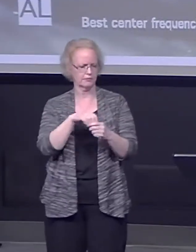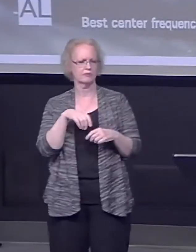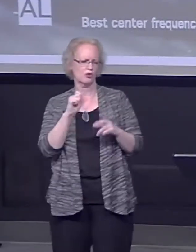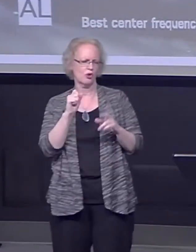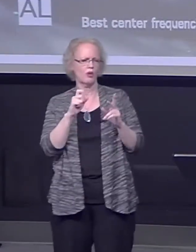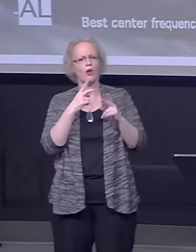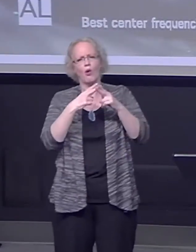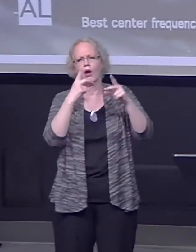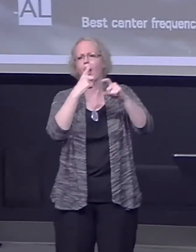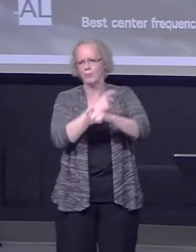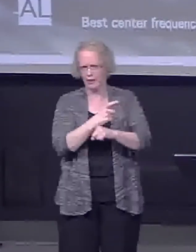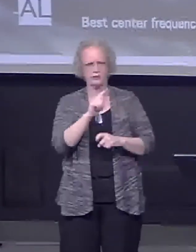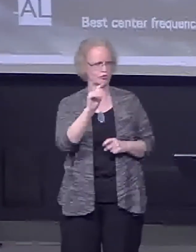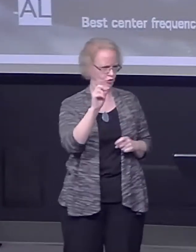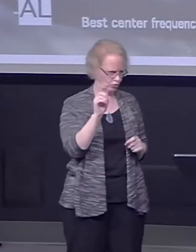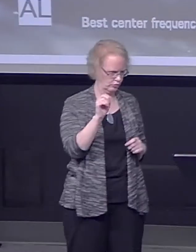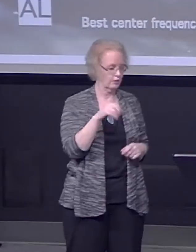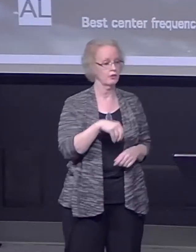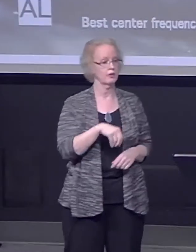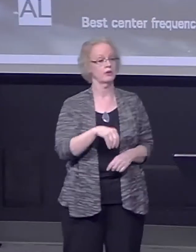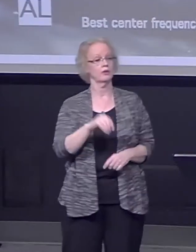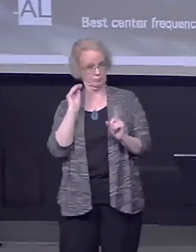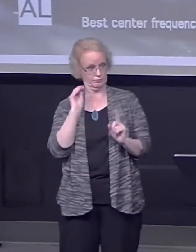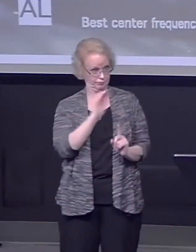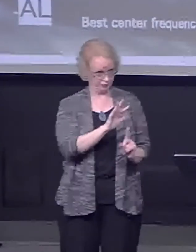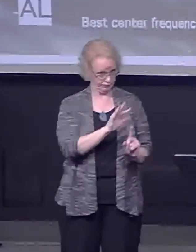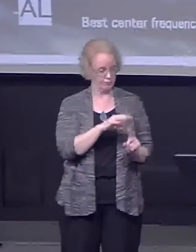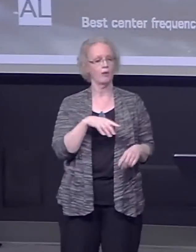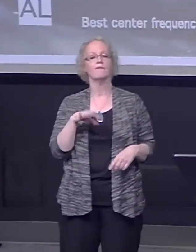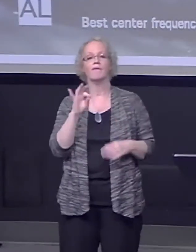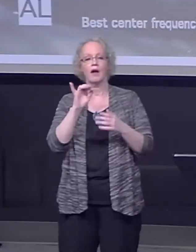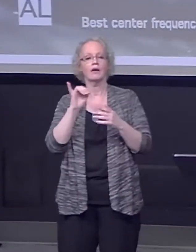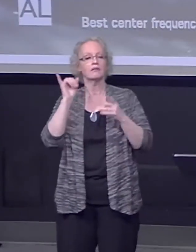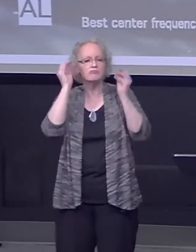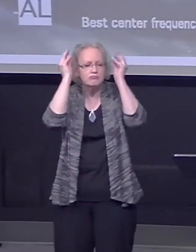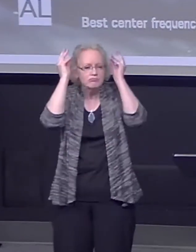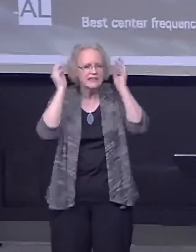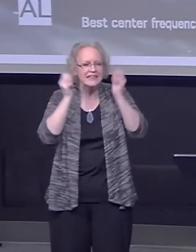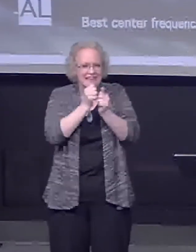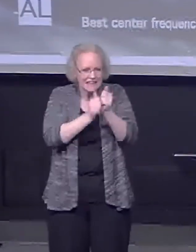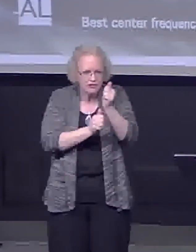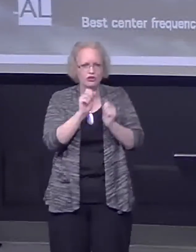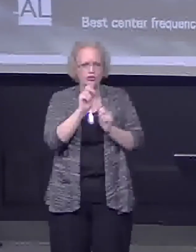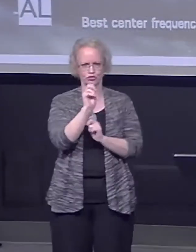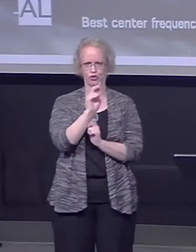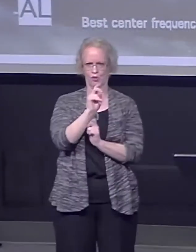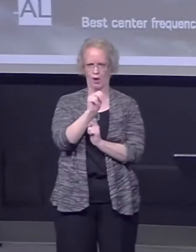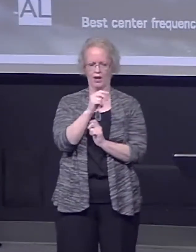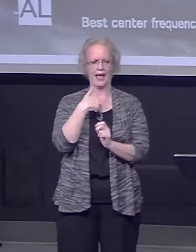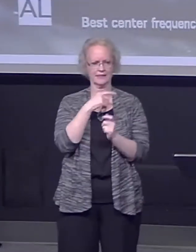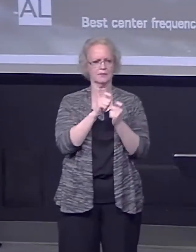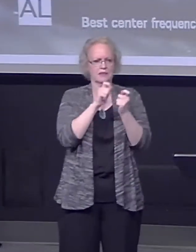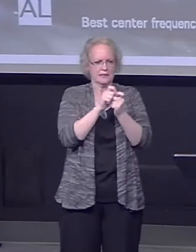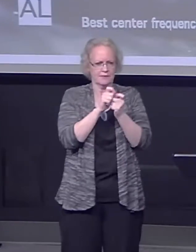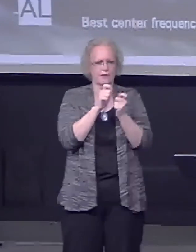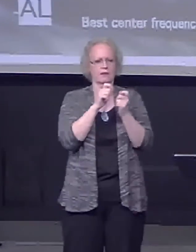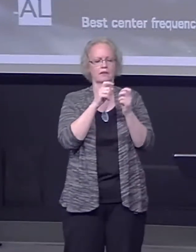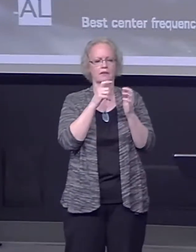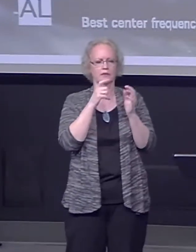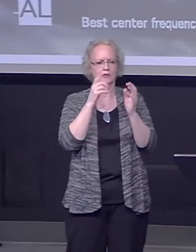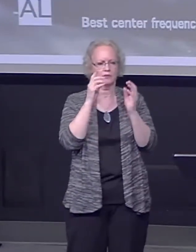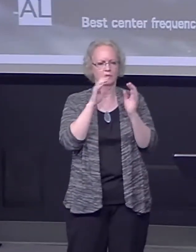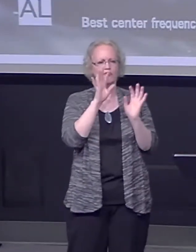tones, then you find that each neuron that you encounter has a specific best frequency, and these frequencies are